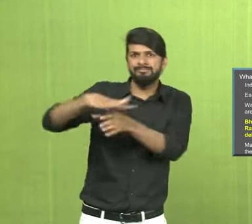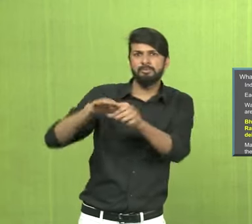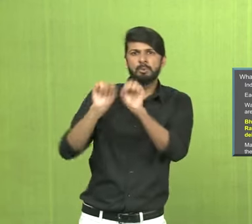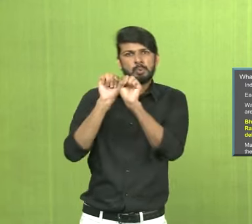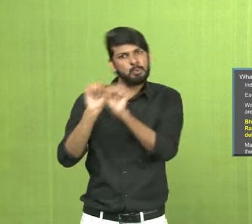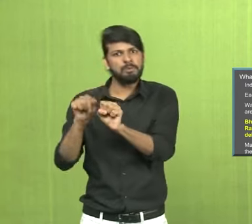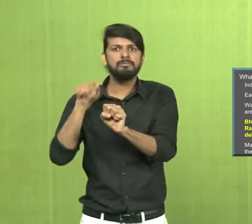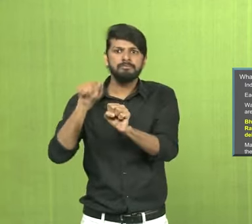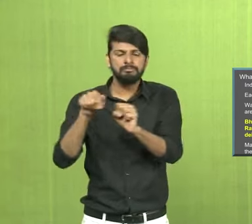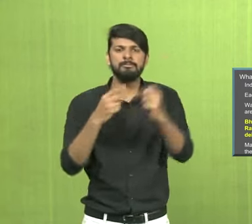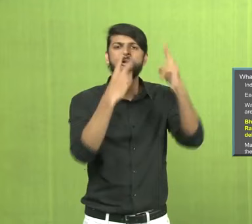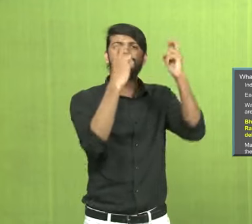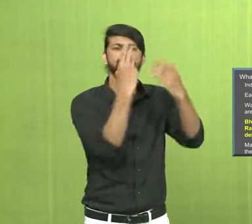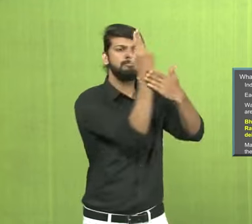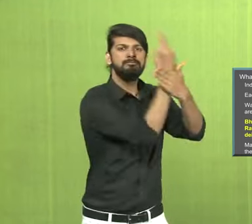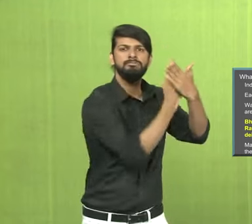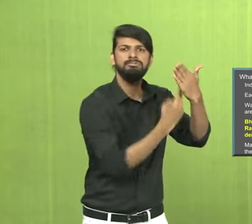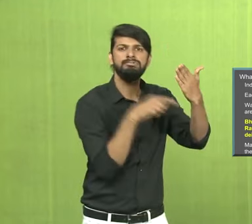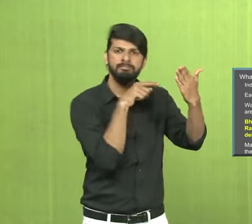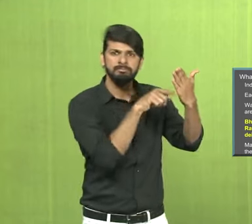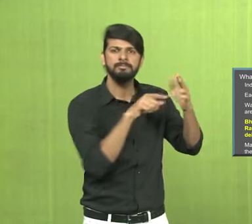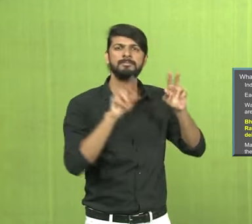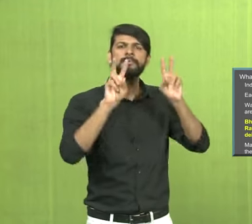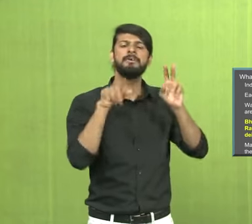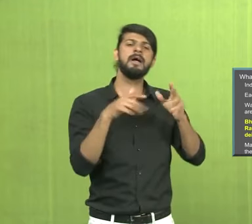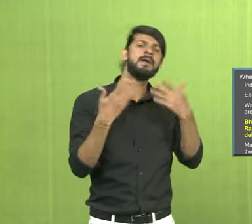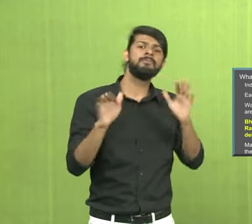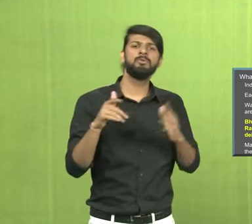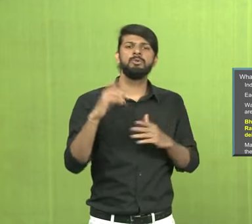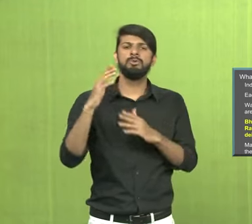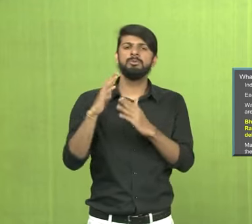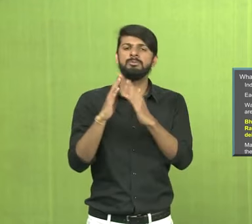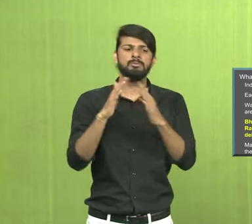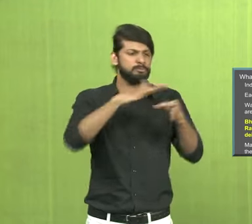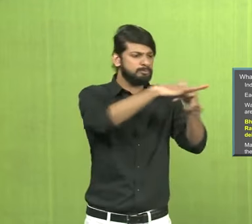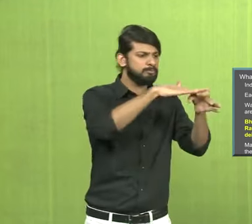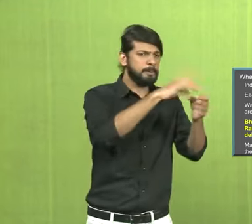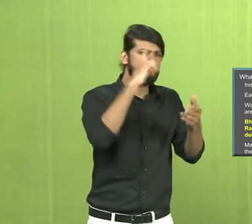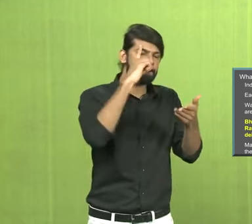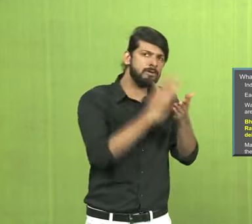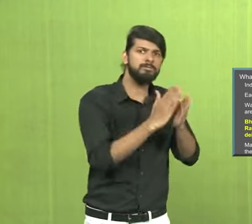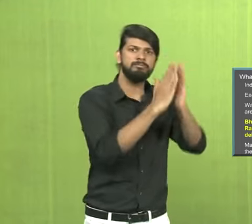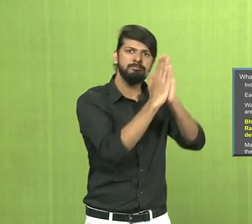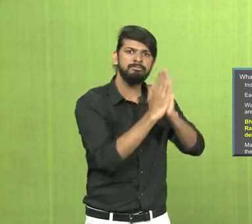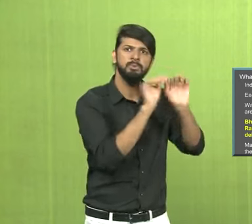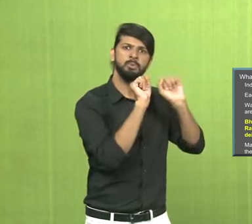murals which they make, and these murals are